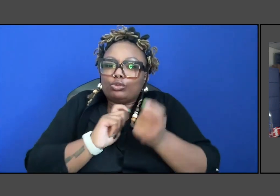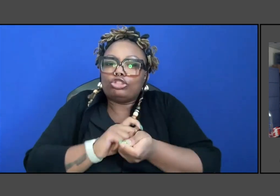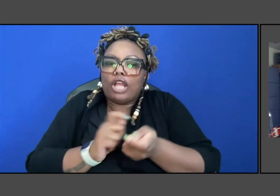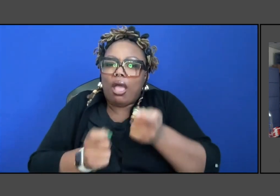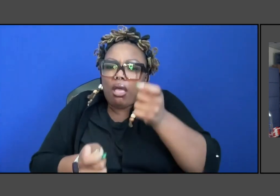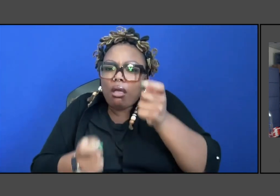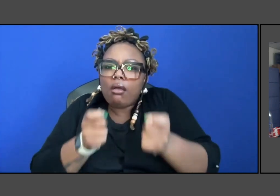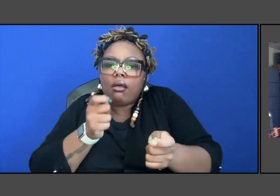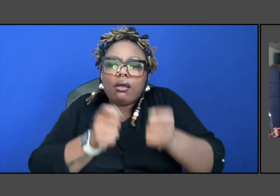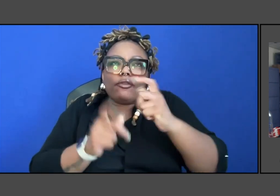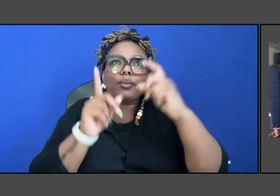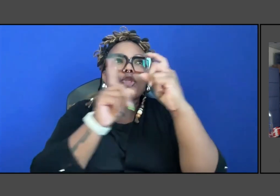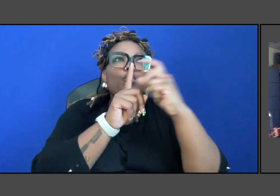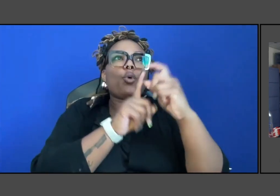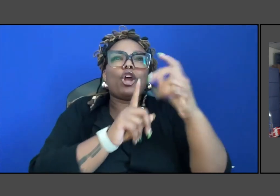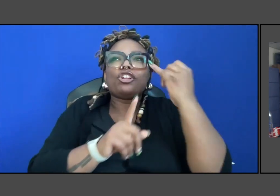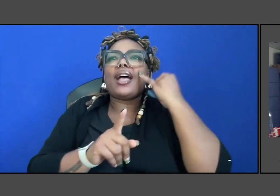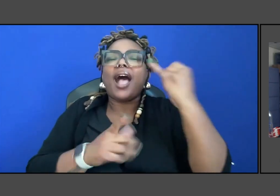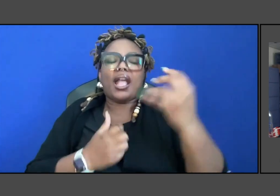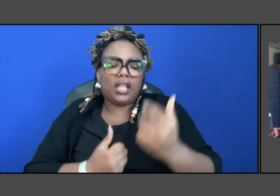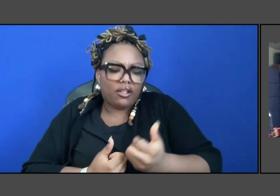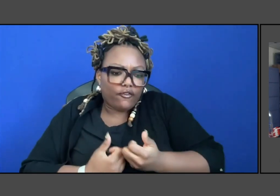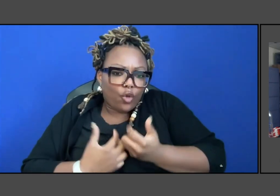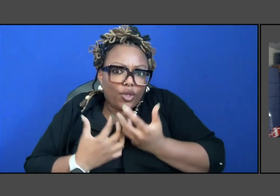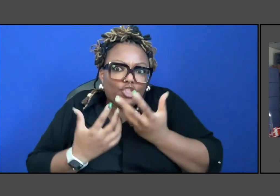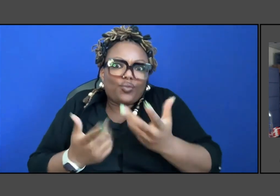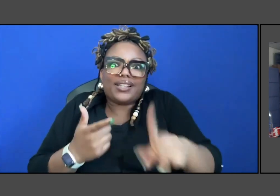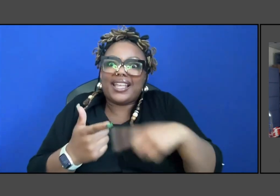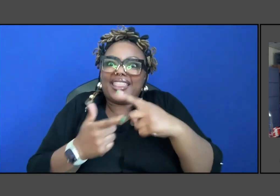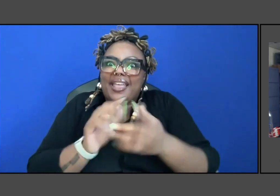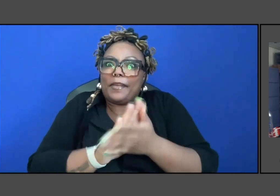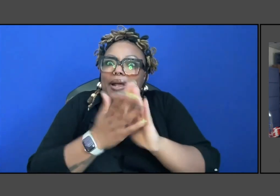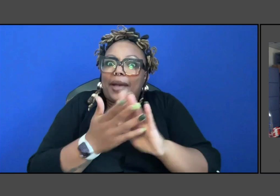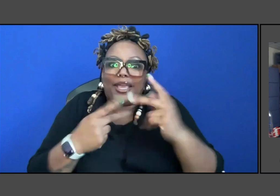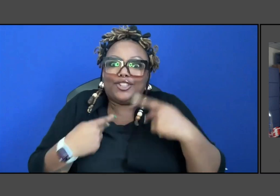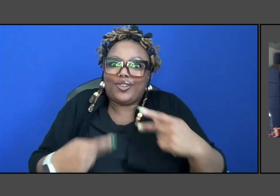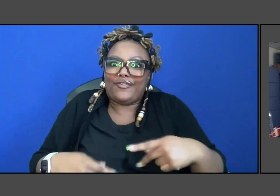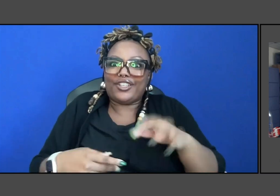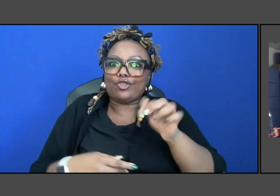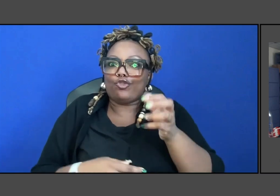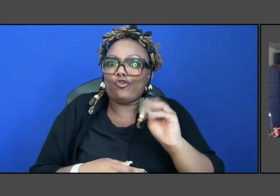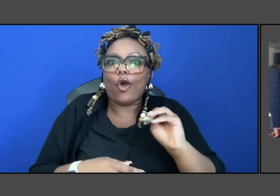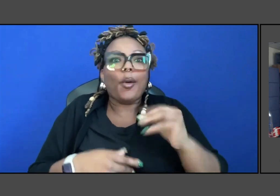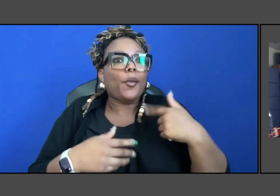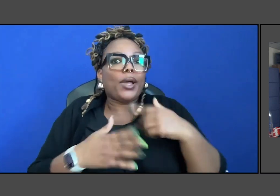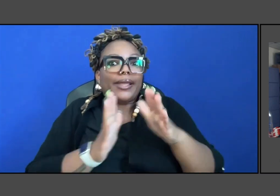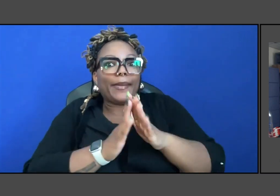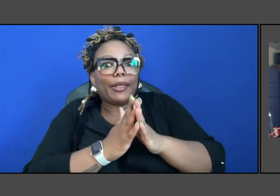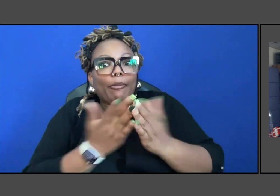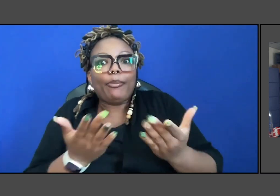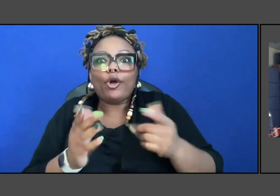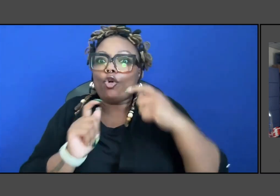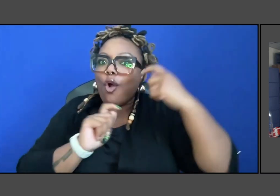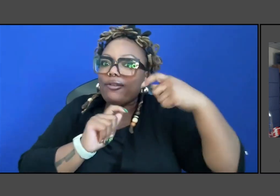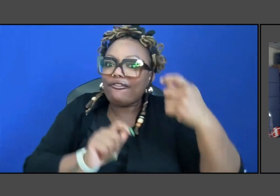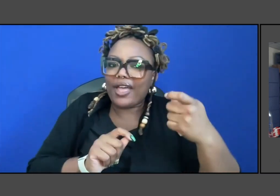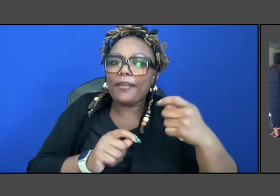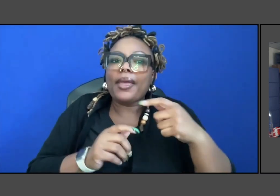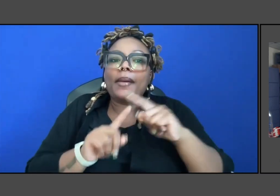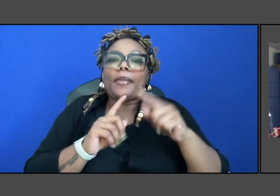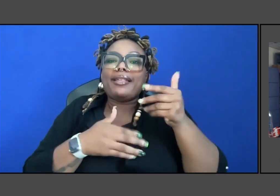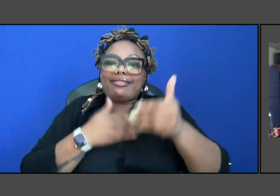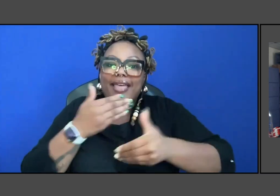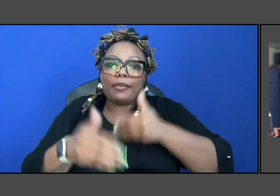ideas flowing through us and then finally getting into a physical form, however it is. But there's a process where it unites with our